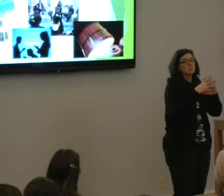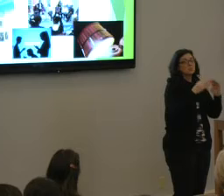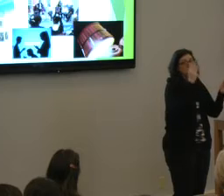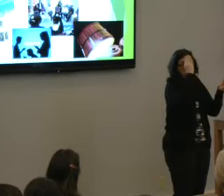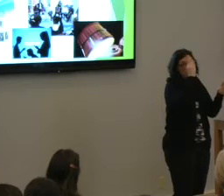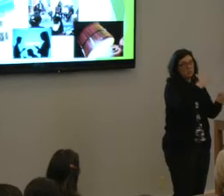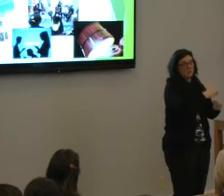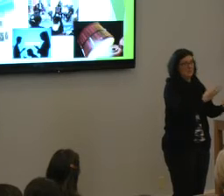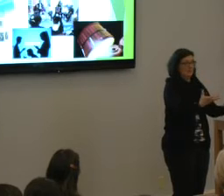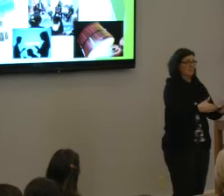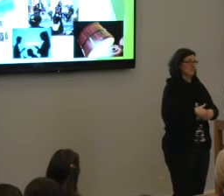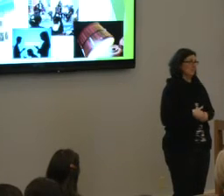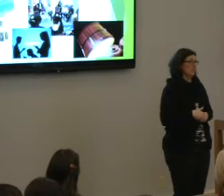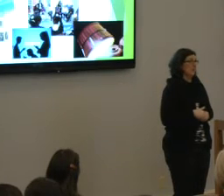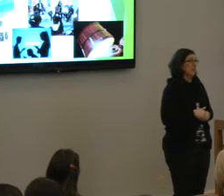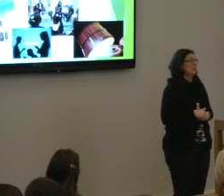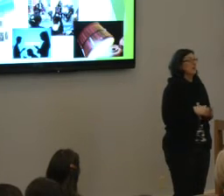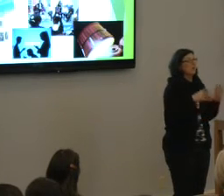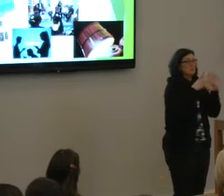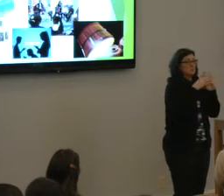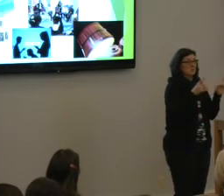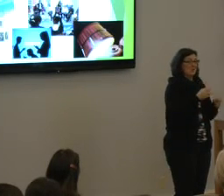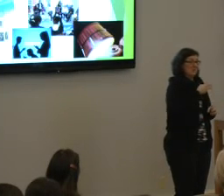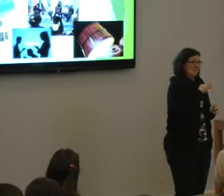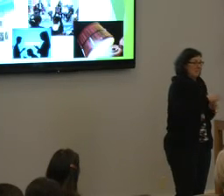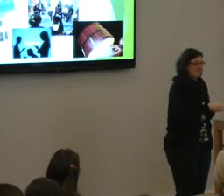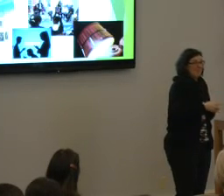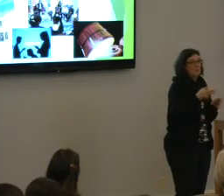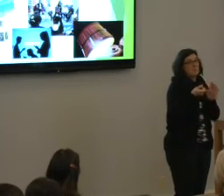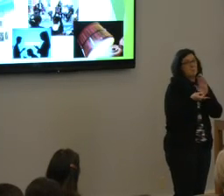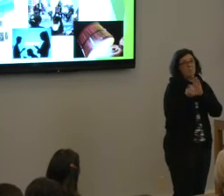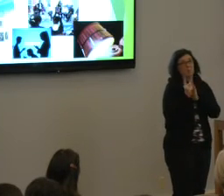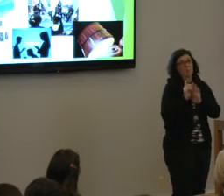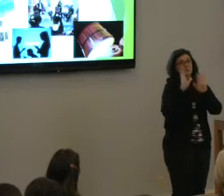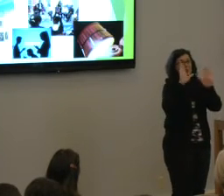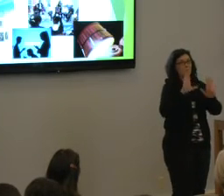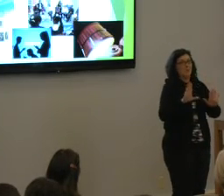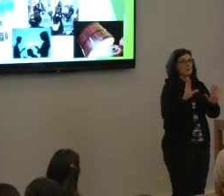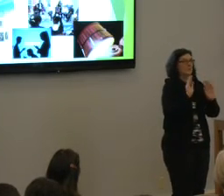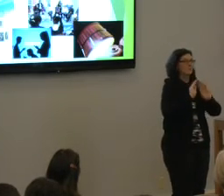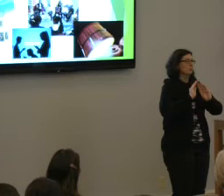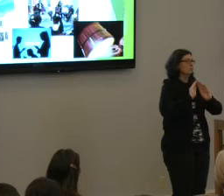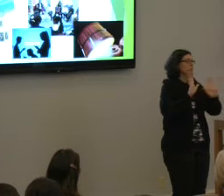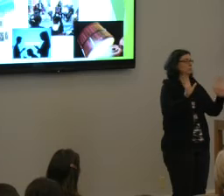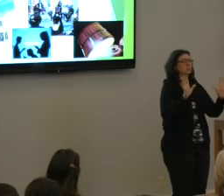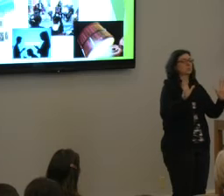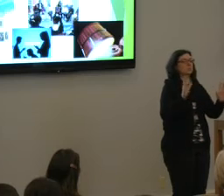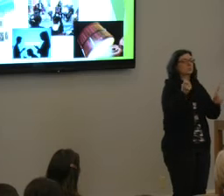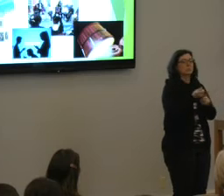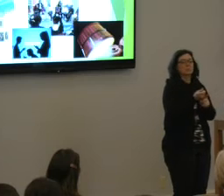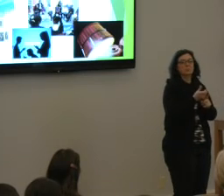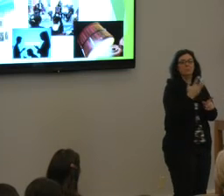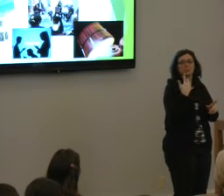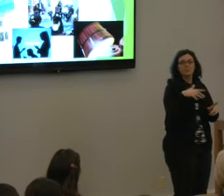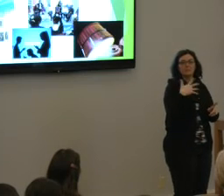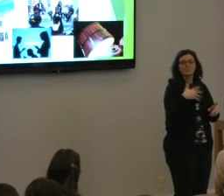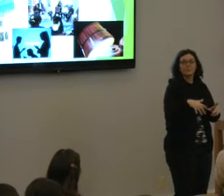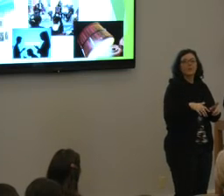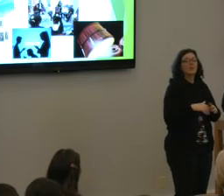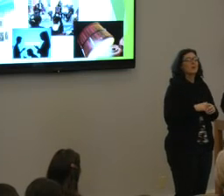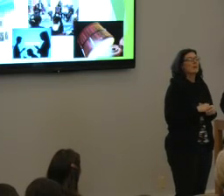and those moments that are both hard and those moments that are just great revelation out of kind of nowhere. And